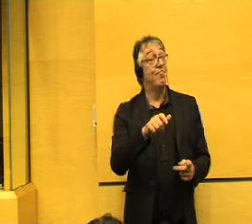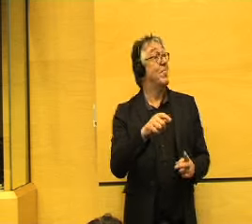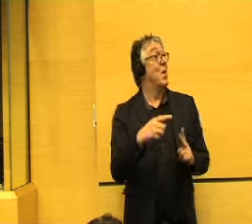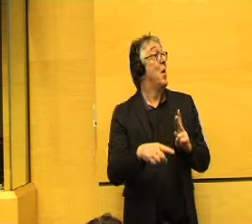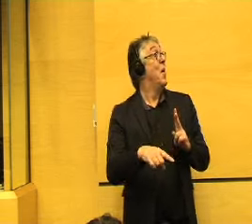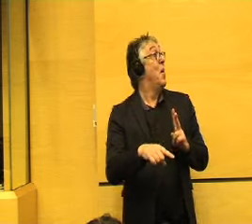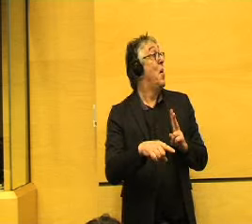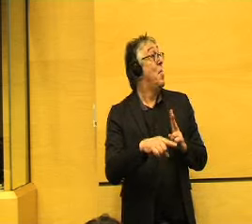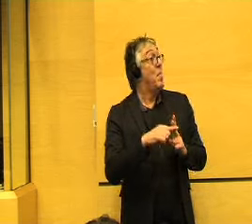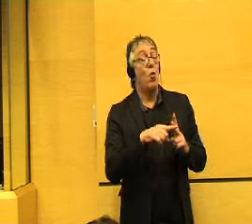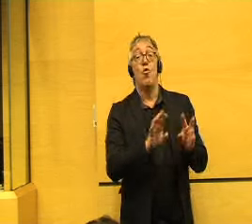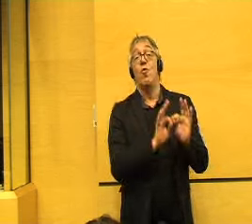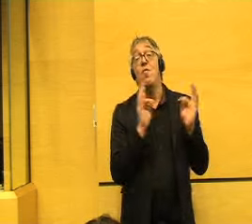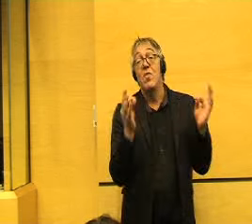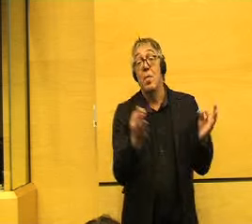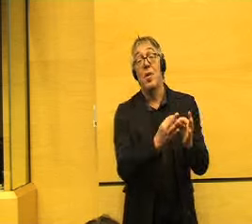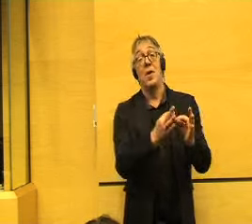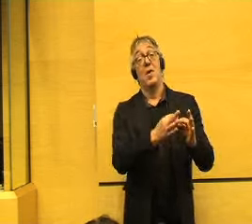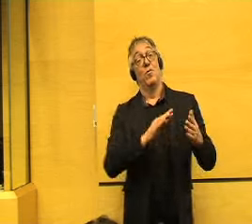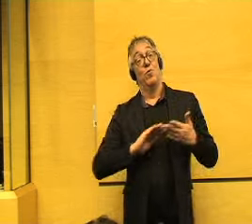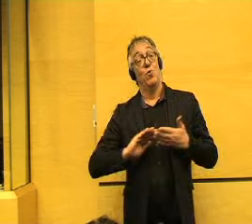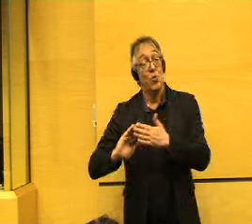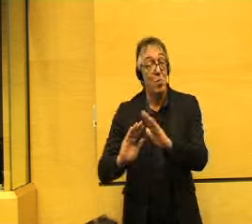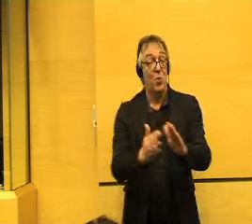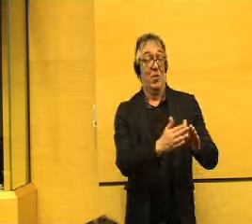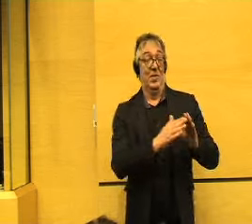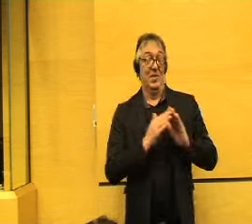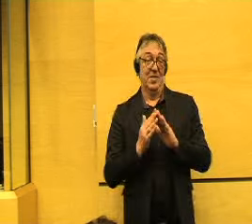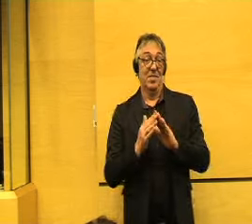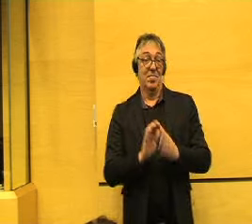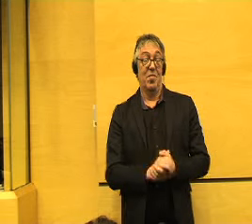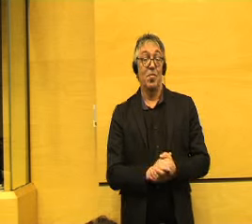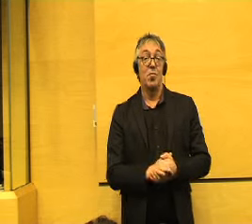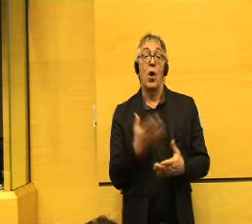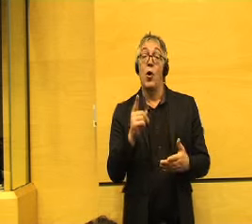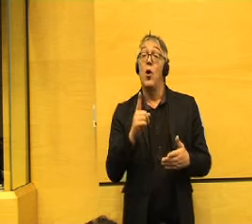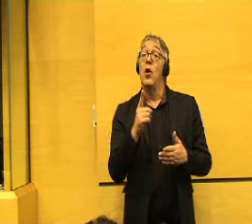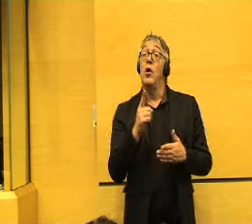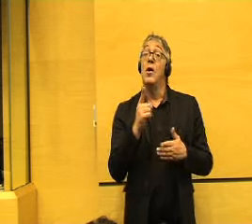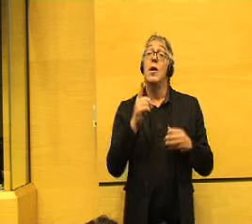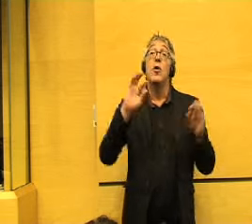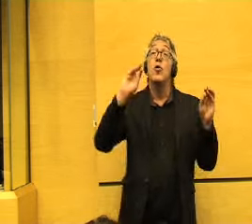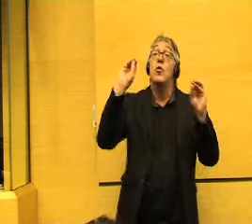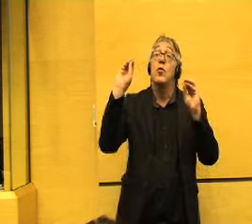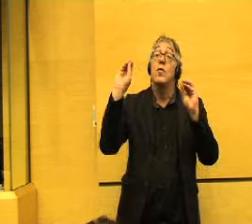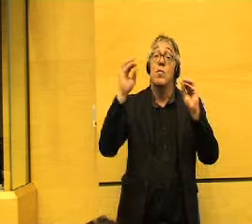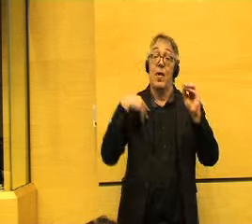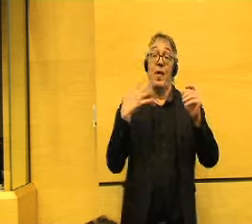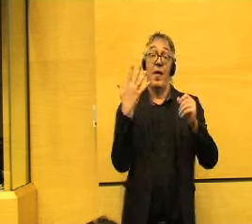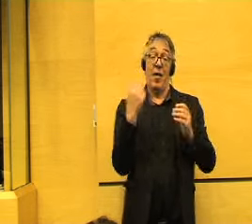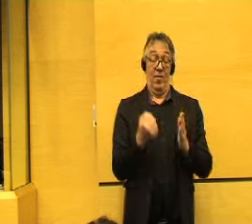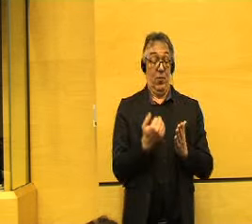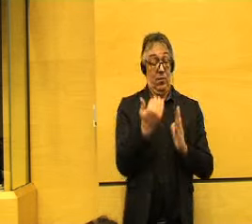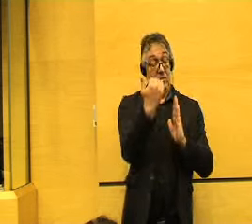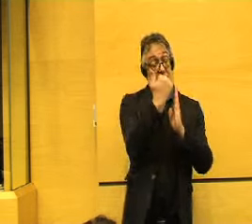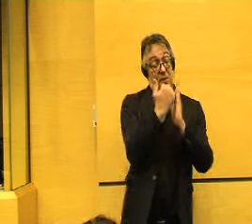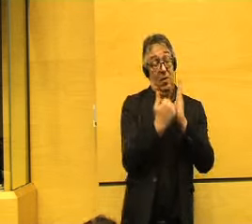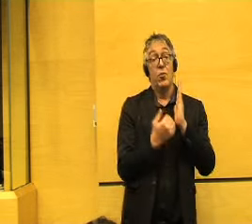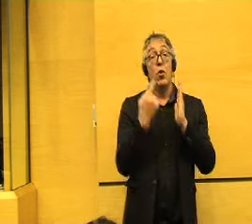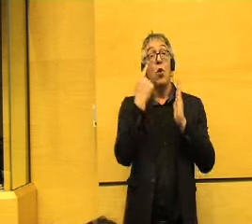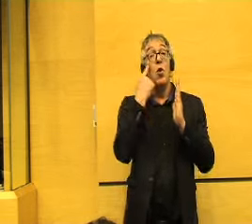network management plan in risk situation. A guideline on disaster preparedness for persons with disability in